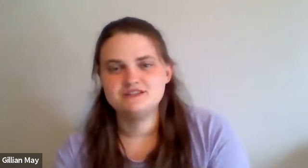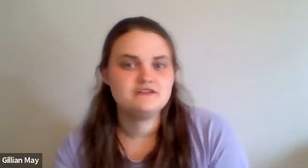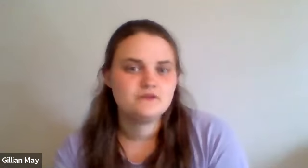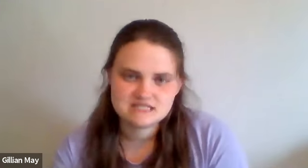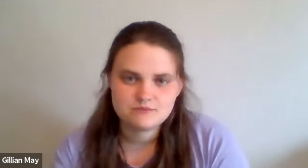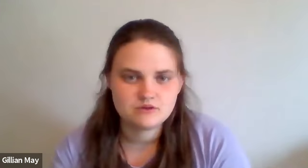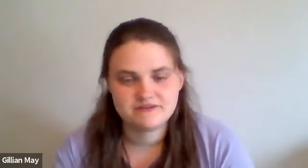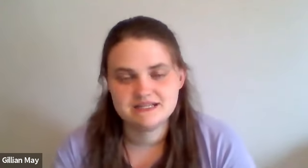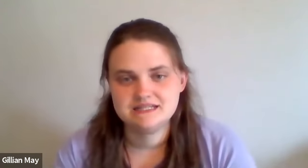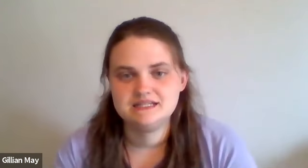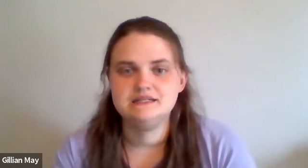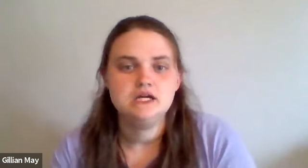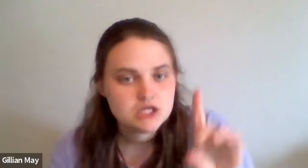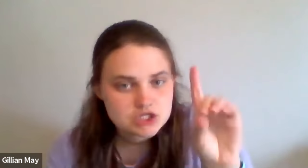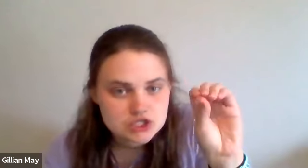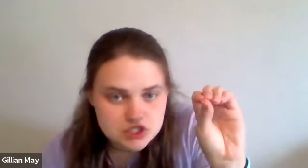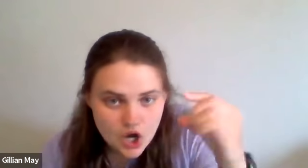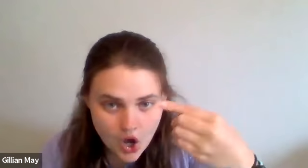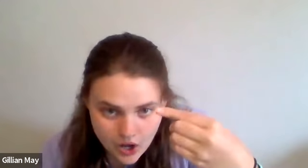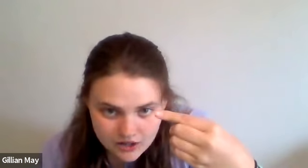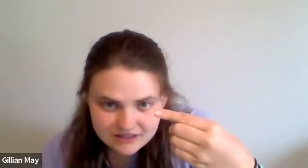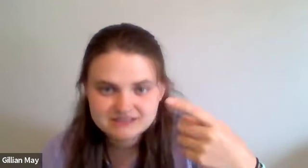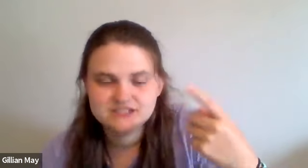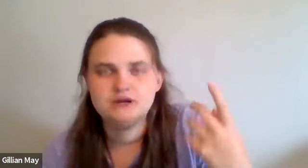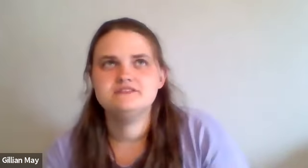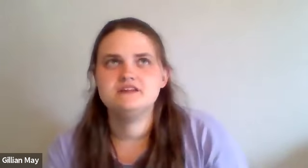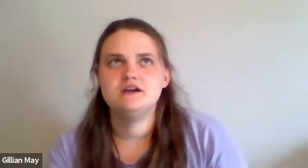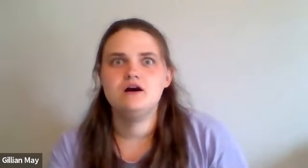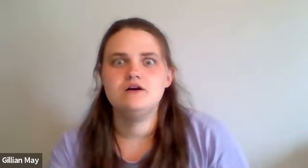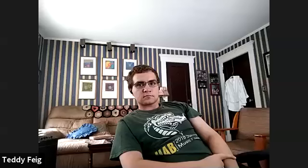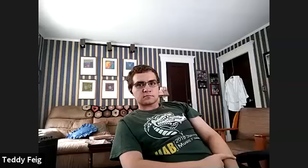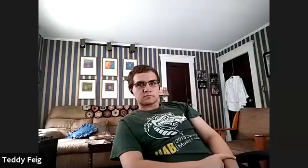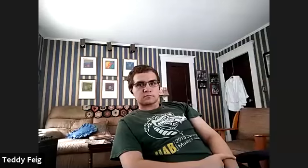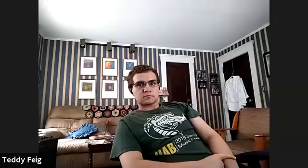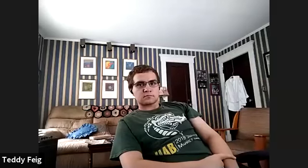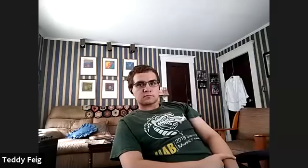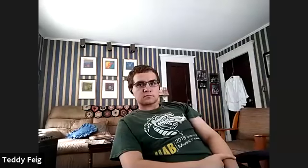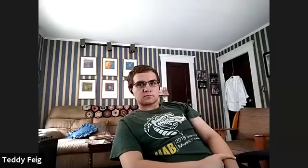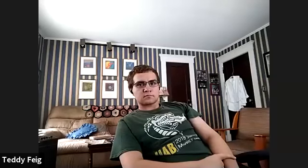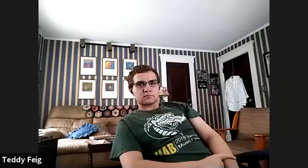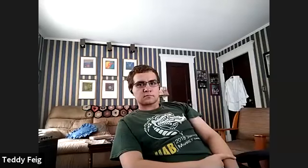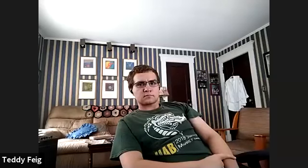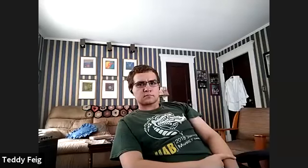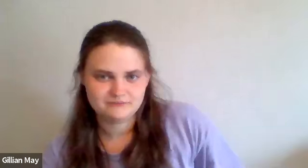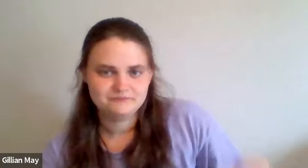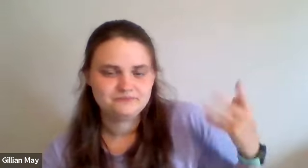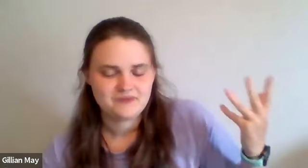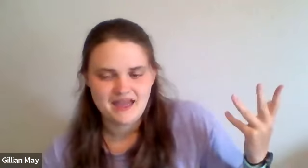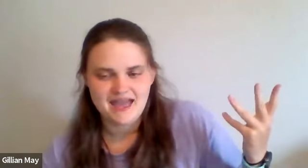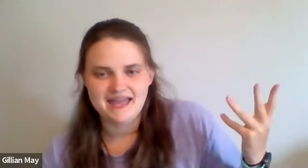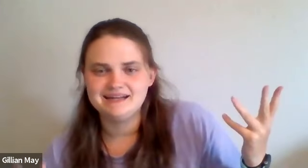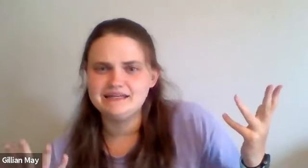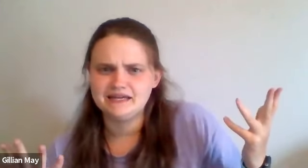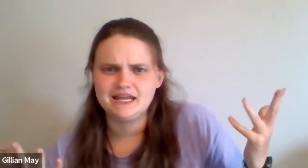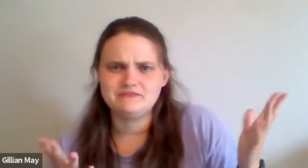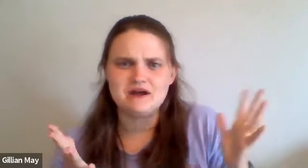like, for example, like if I did dog, you have to think, oh, what's the sign for dog? And then do dog. And again, if you